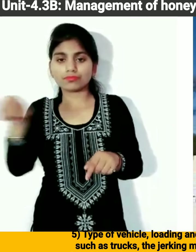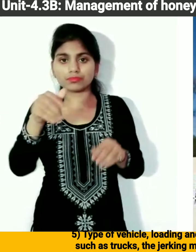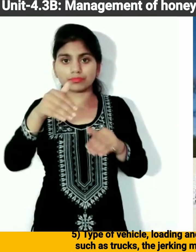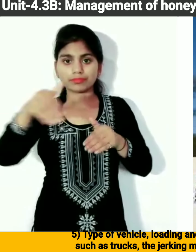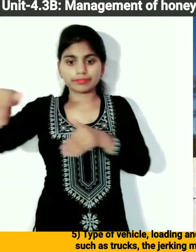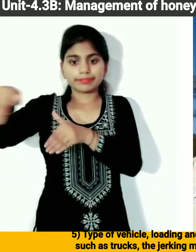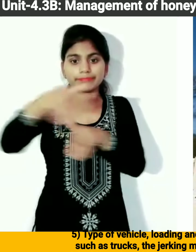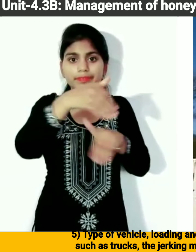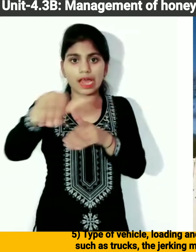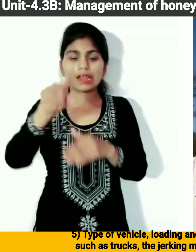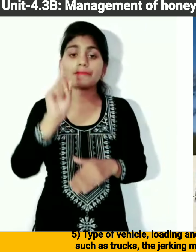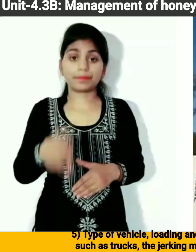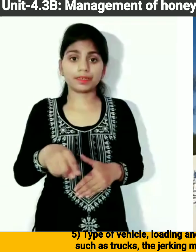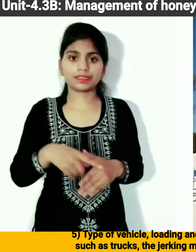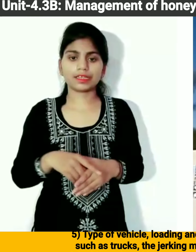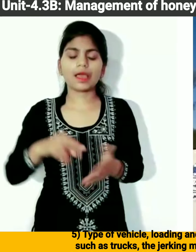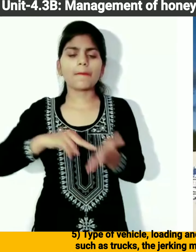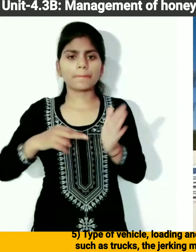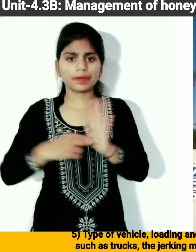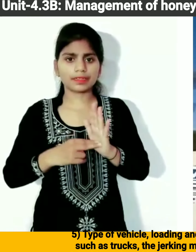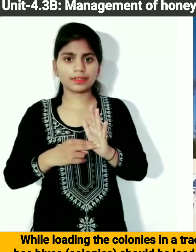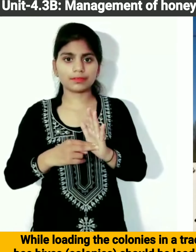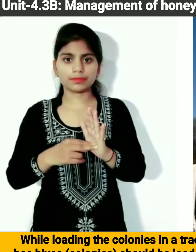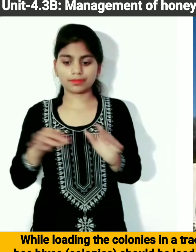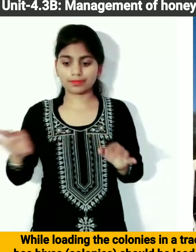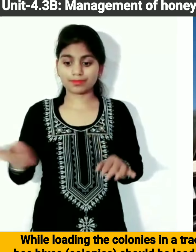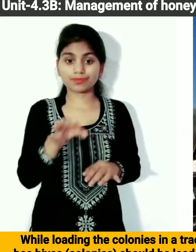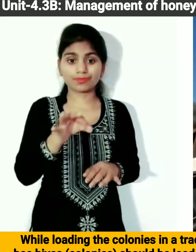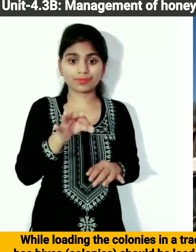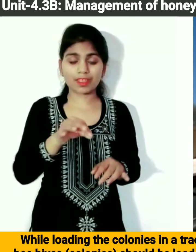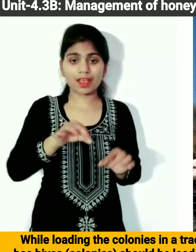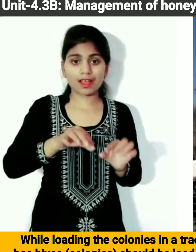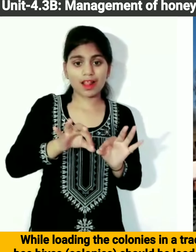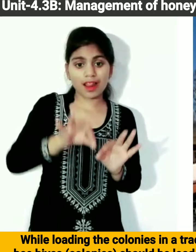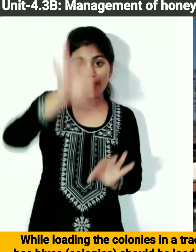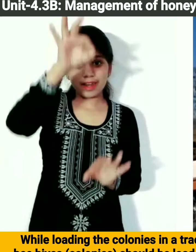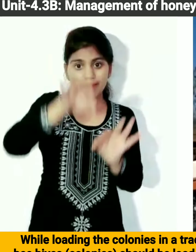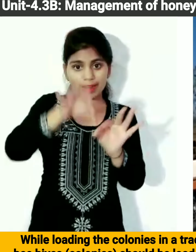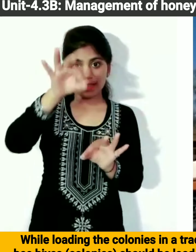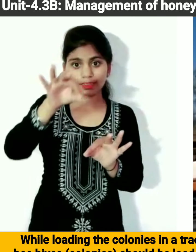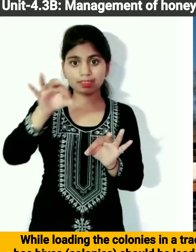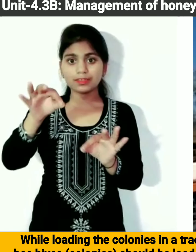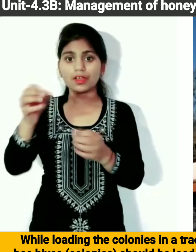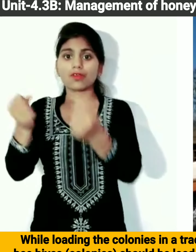hive should be perpendicular to the axle of the vehicle.